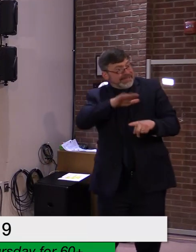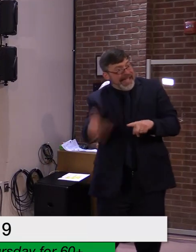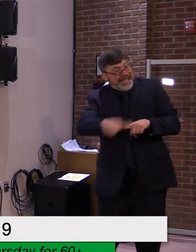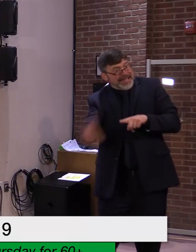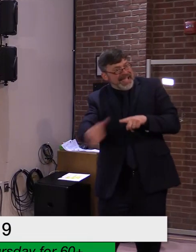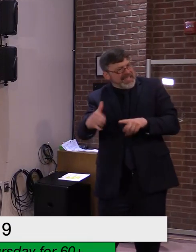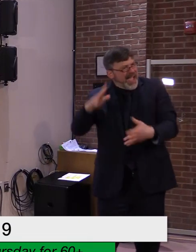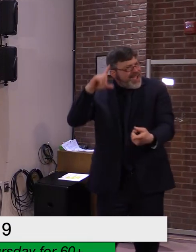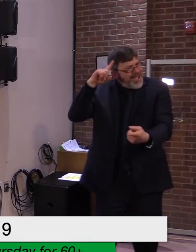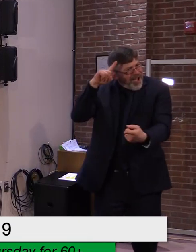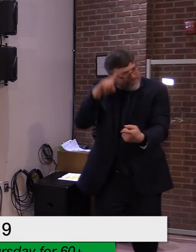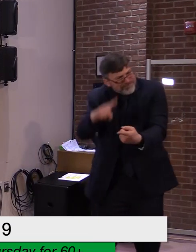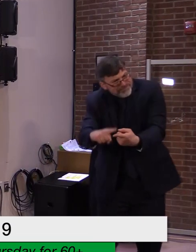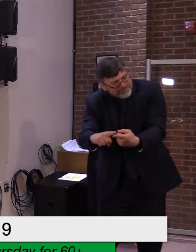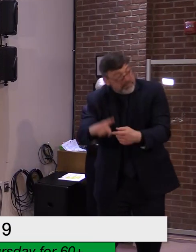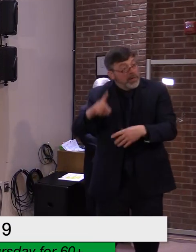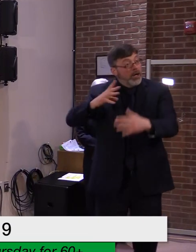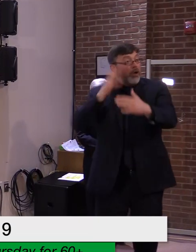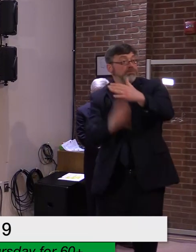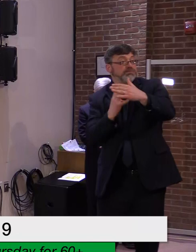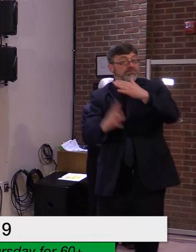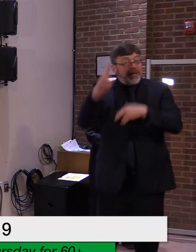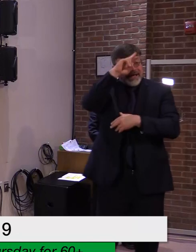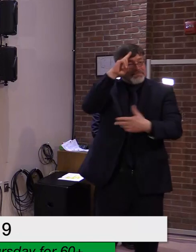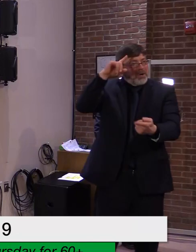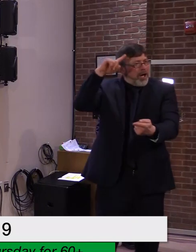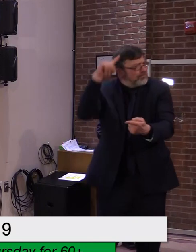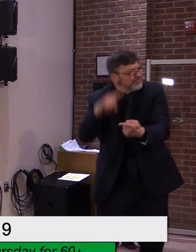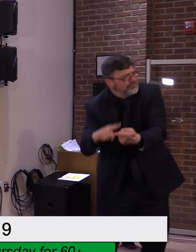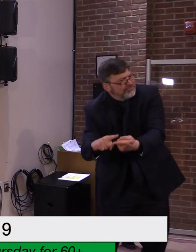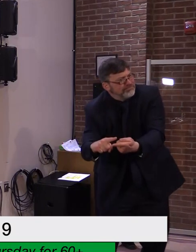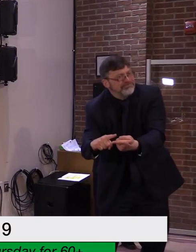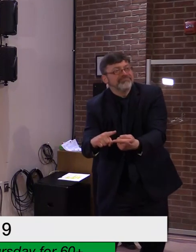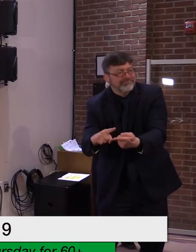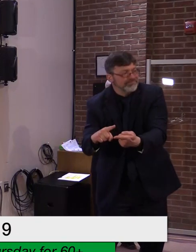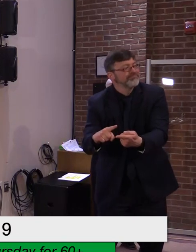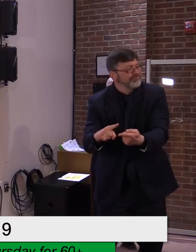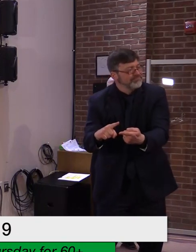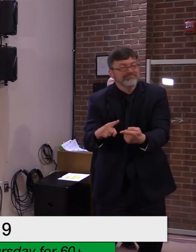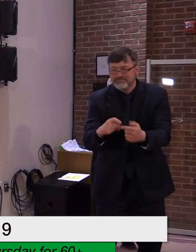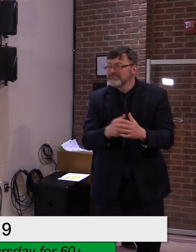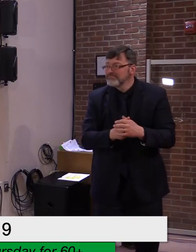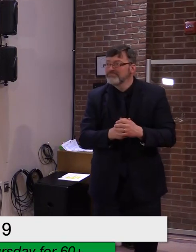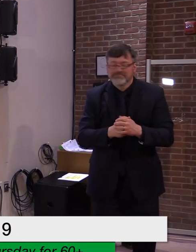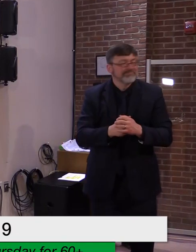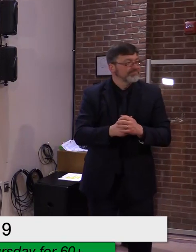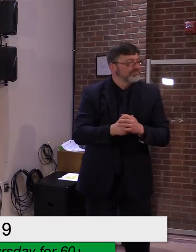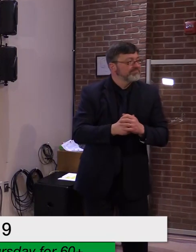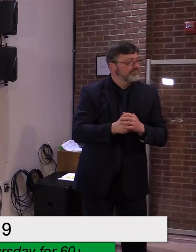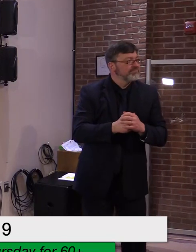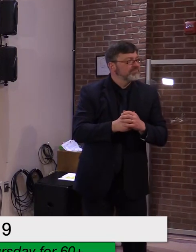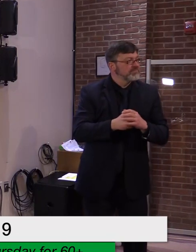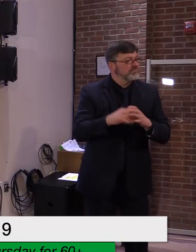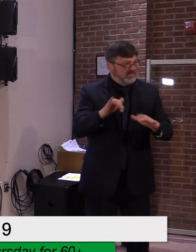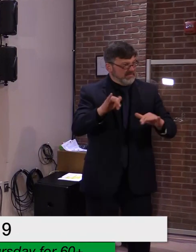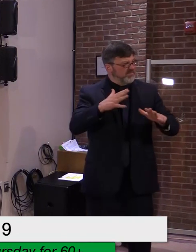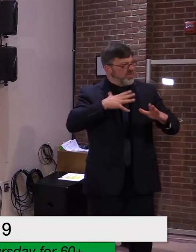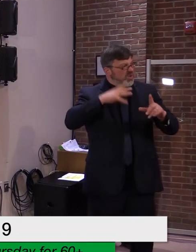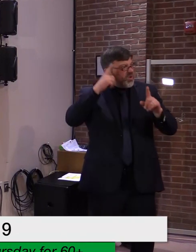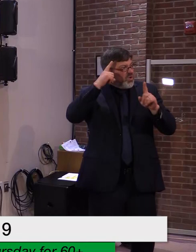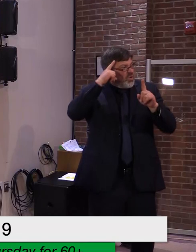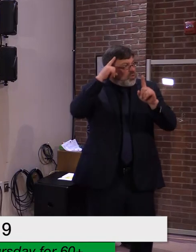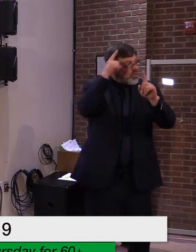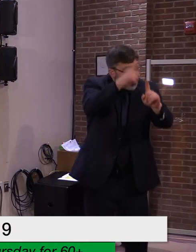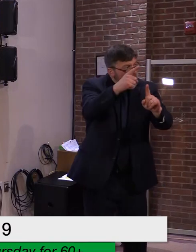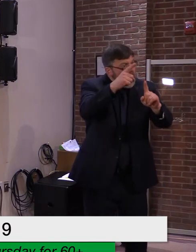top priority since the beginning has been to maintain the capacity of our hospitals and limiting deaths.